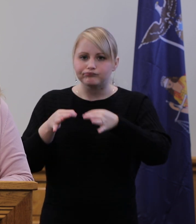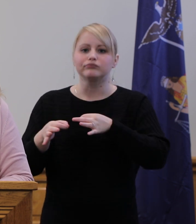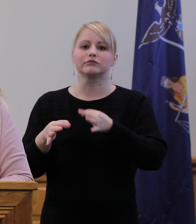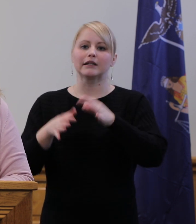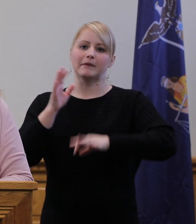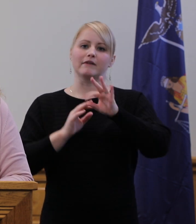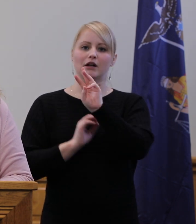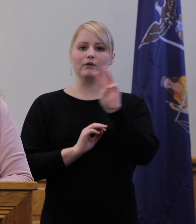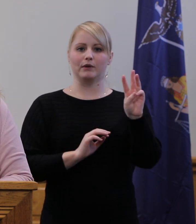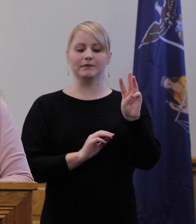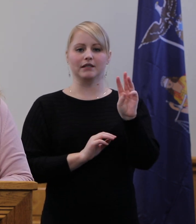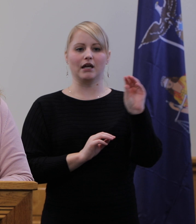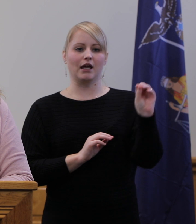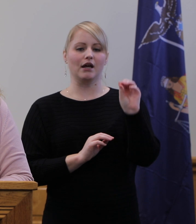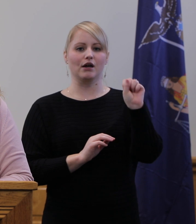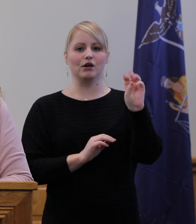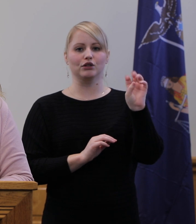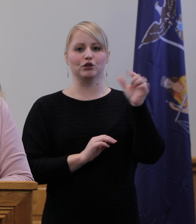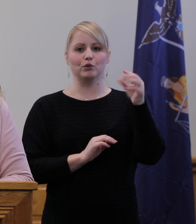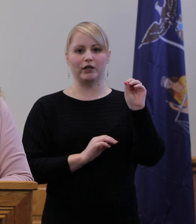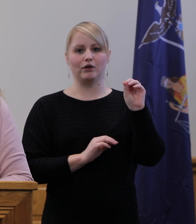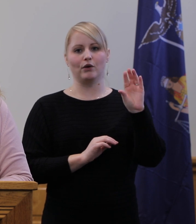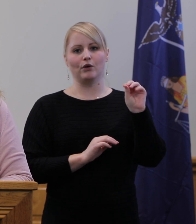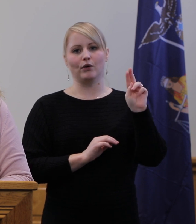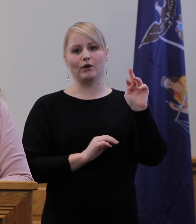our website at